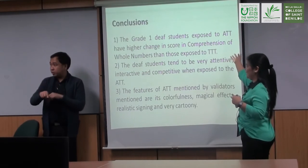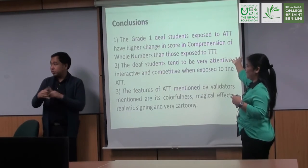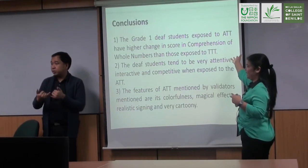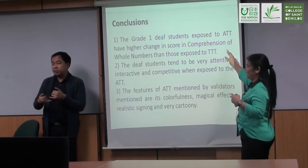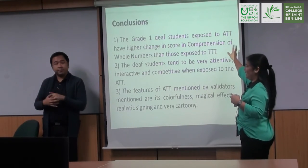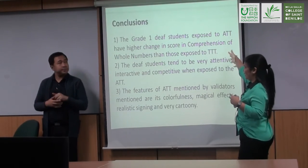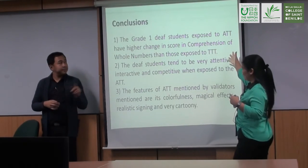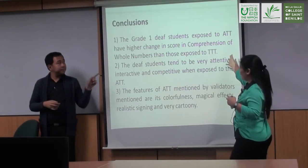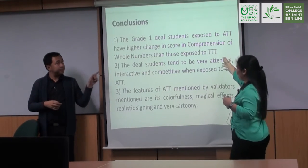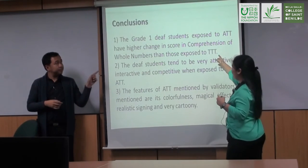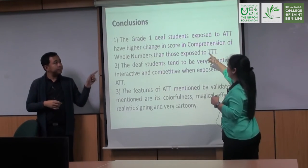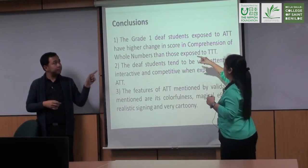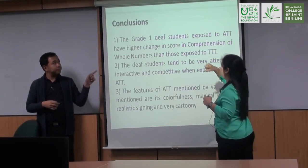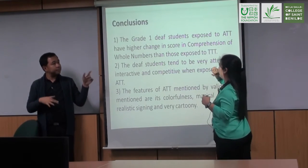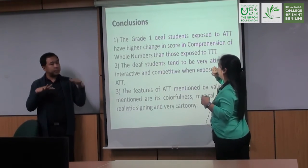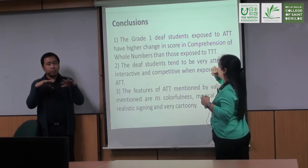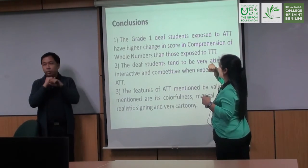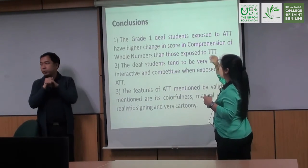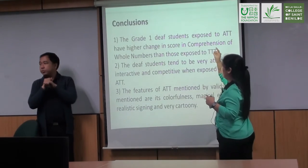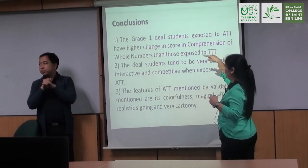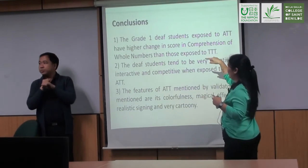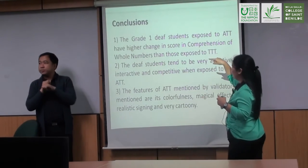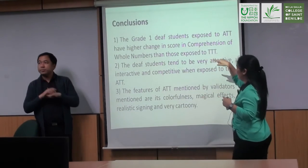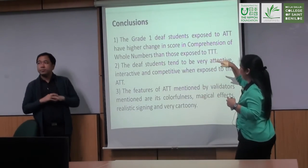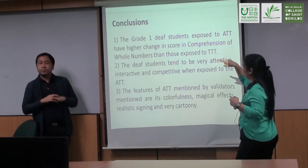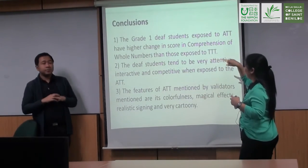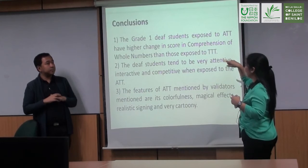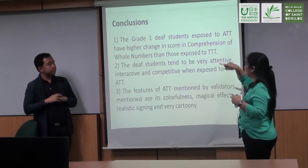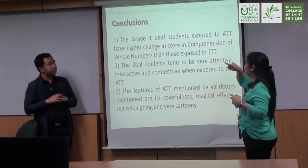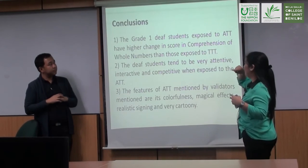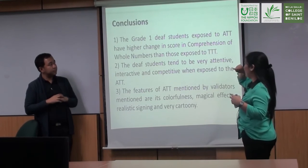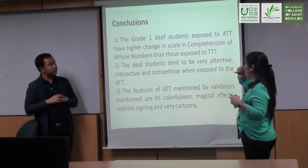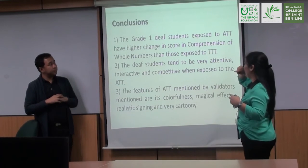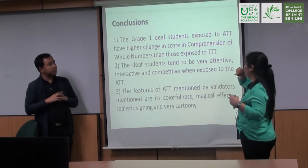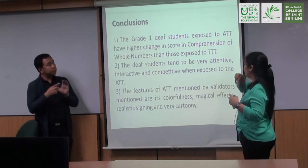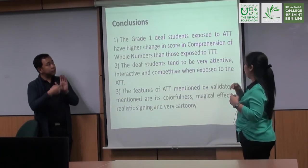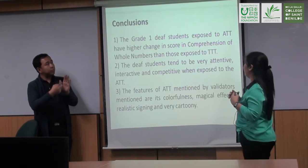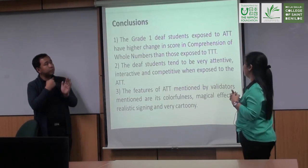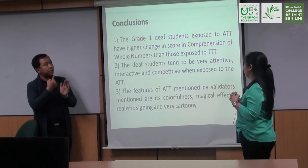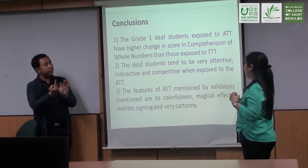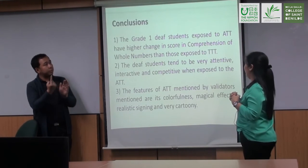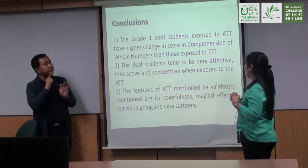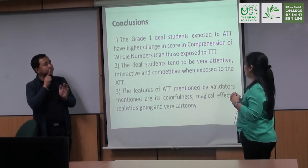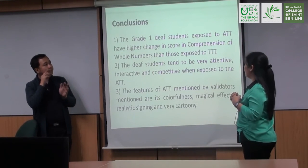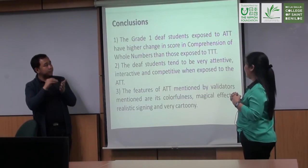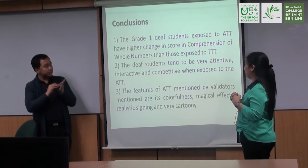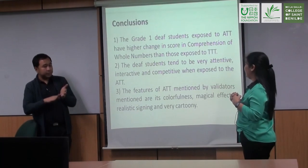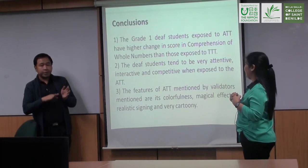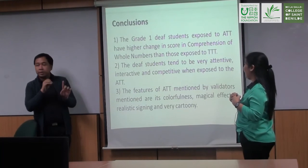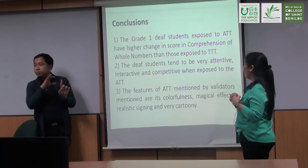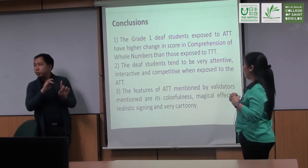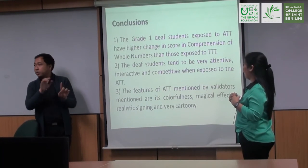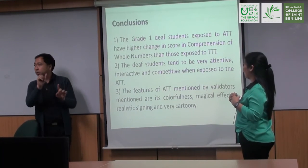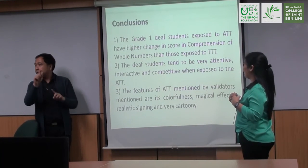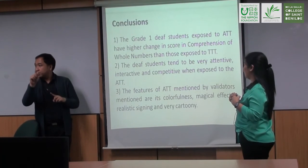So these are the conclusion. So in show that the grade 1 deaf students exposed